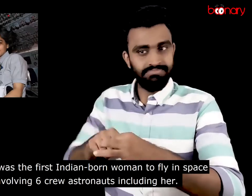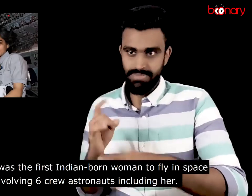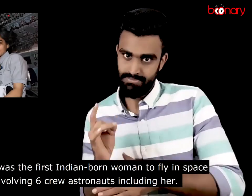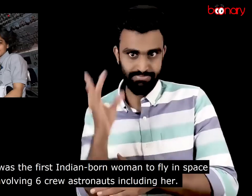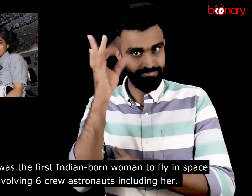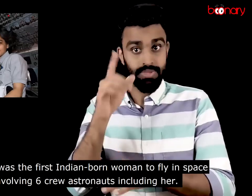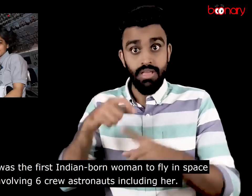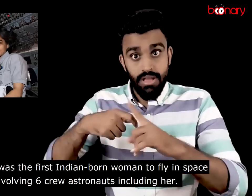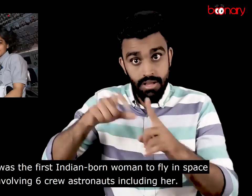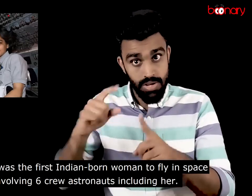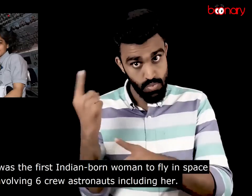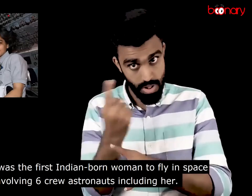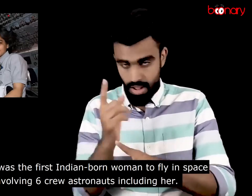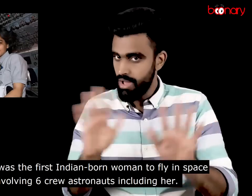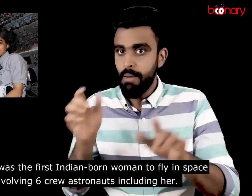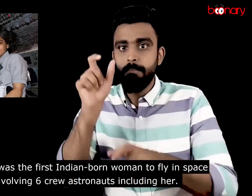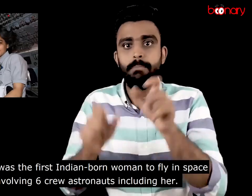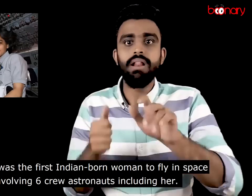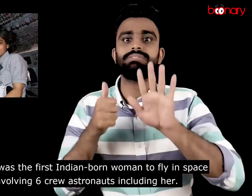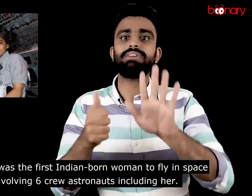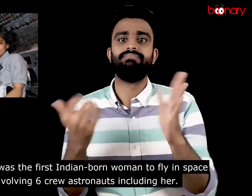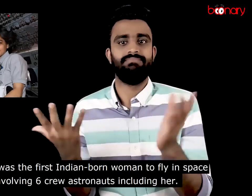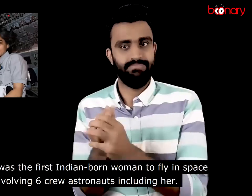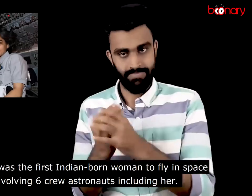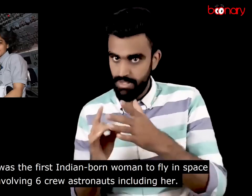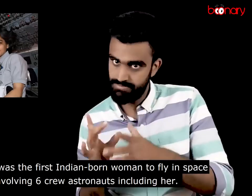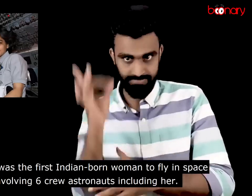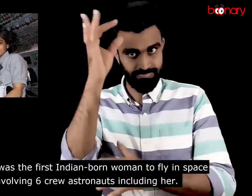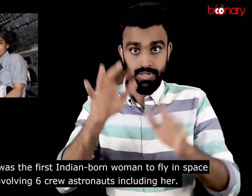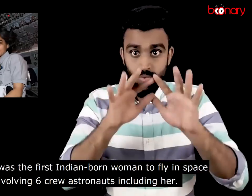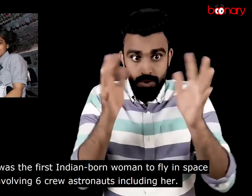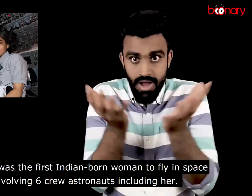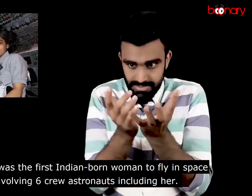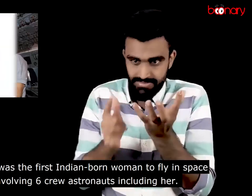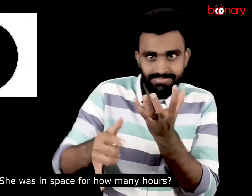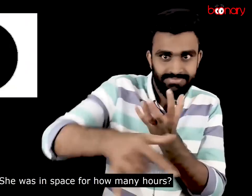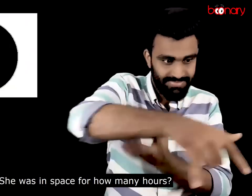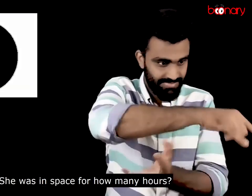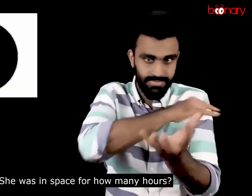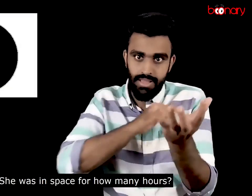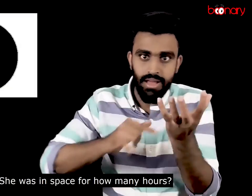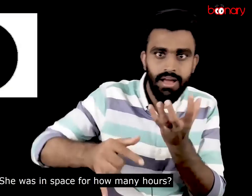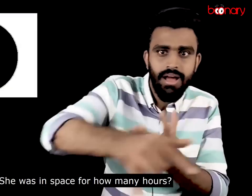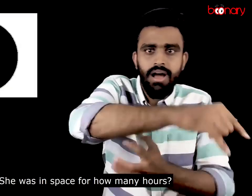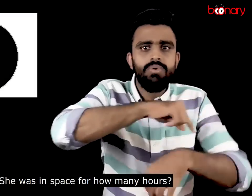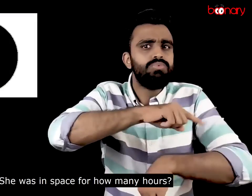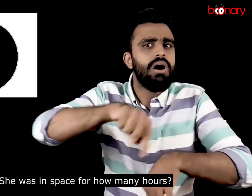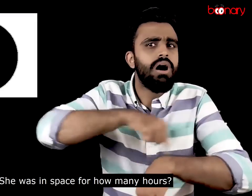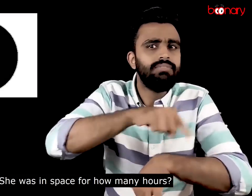to fly in space involving six crew astronauts including her. She was in space for how many hours?